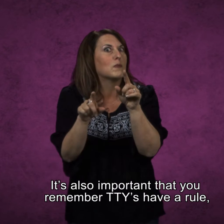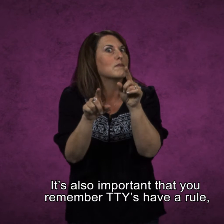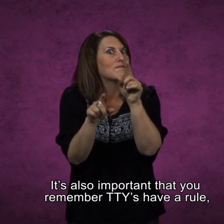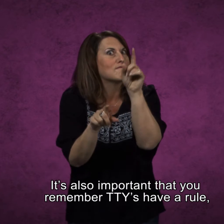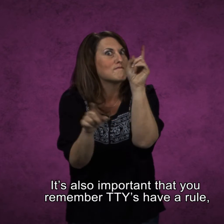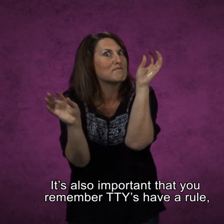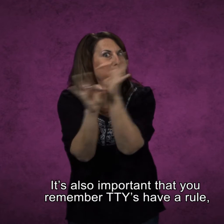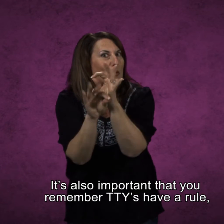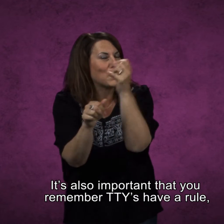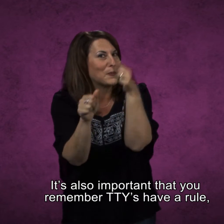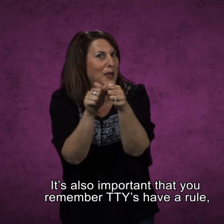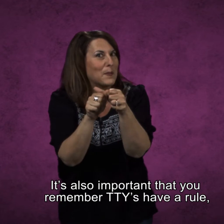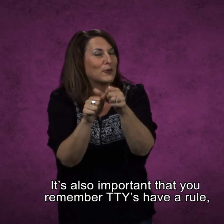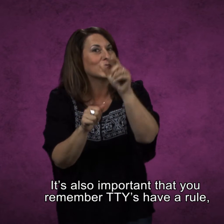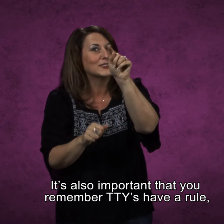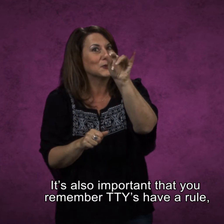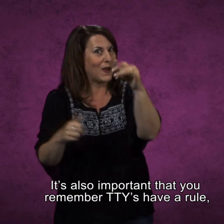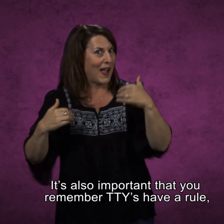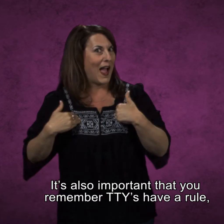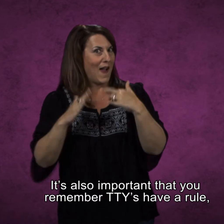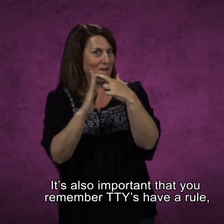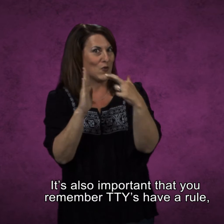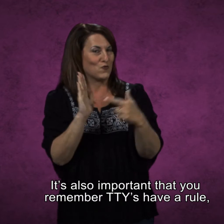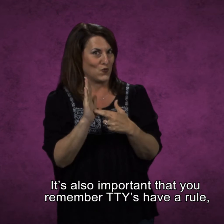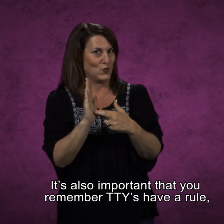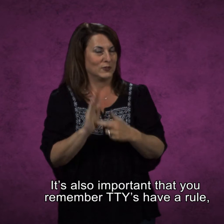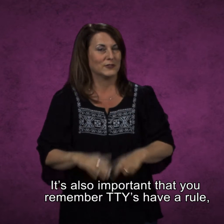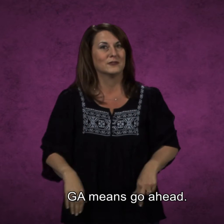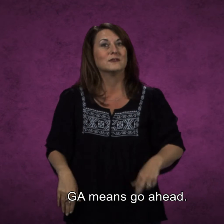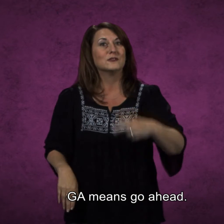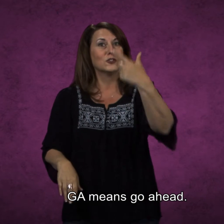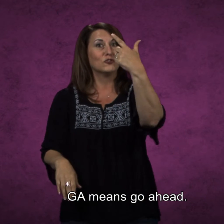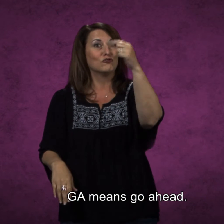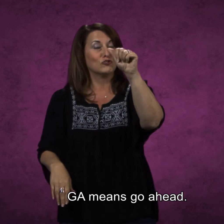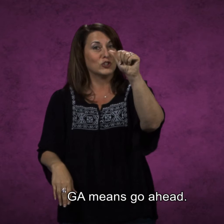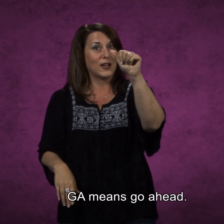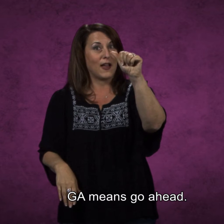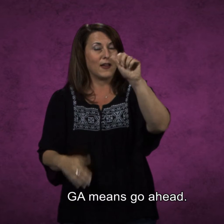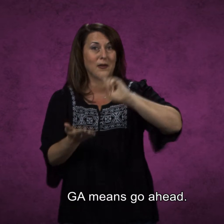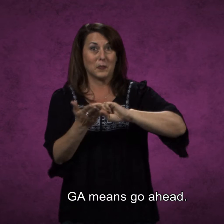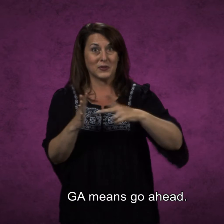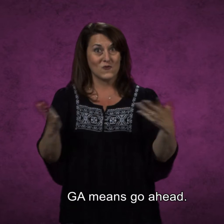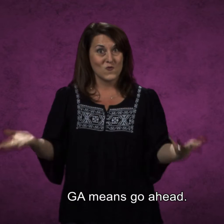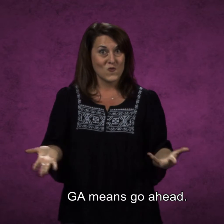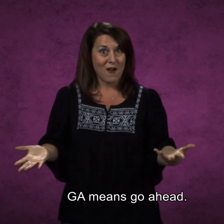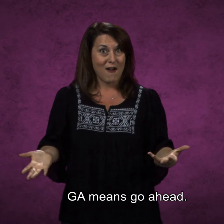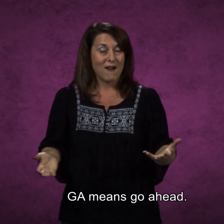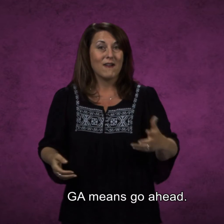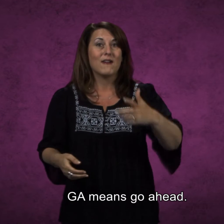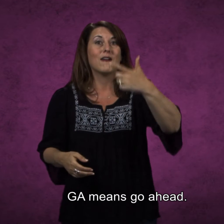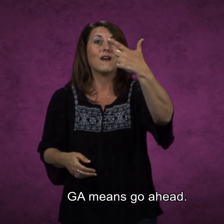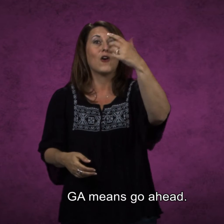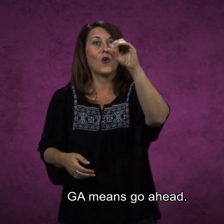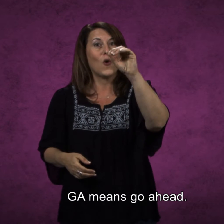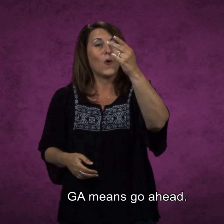It's also important that you remember TTYs have a rule. GA means go ahead.